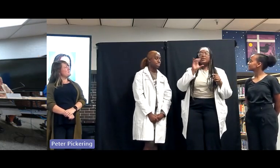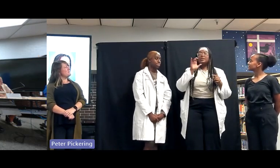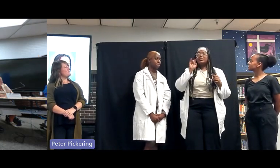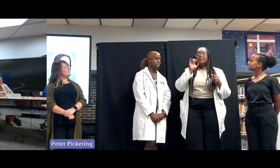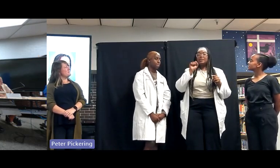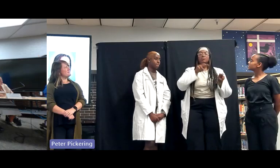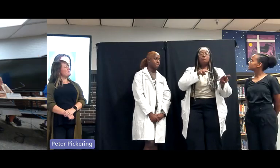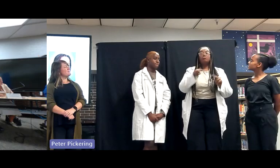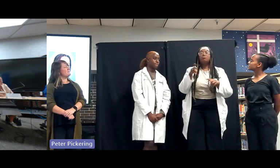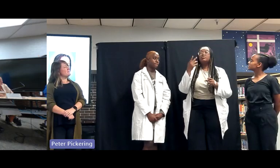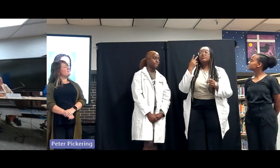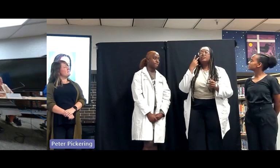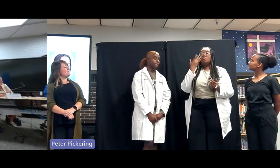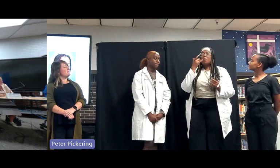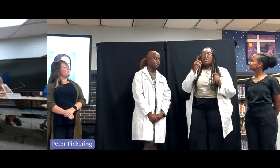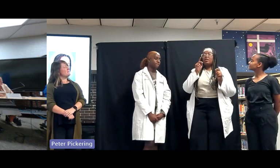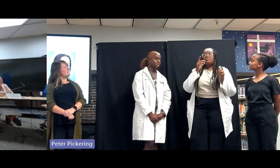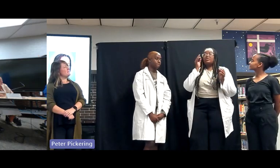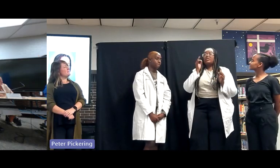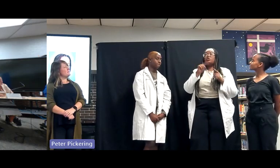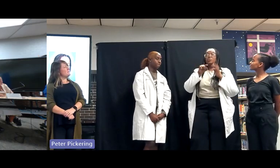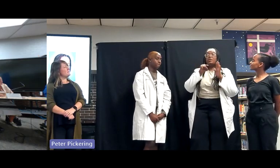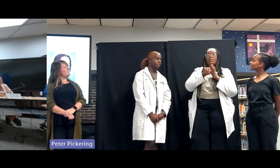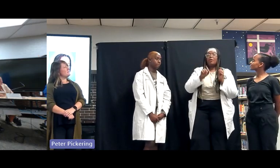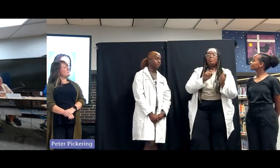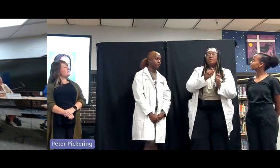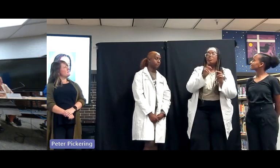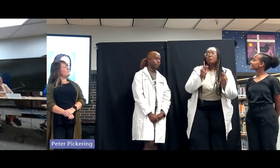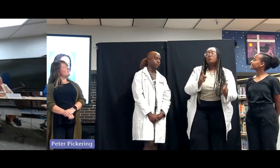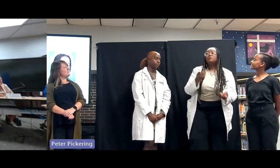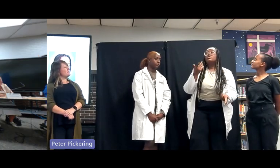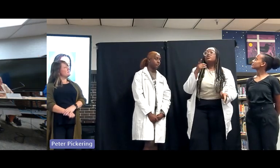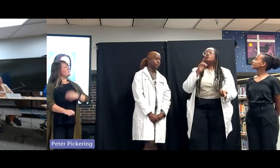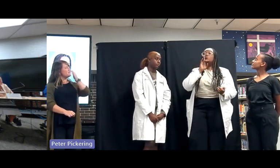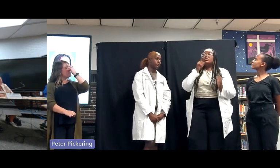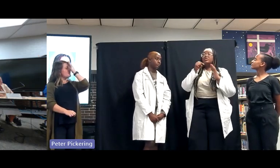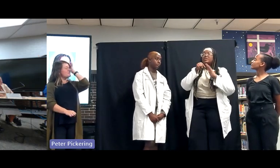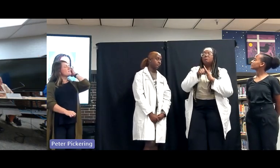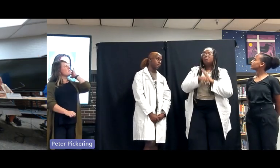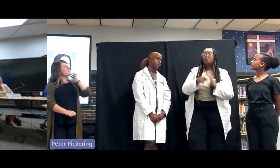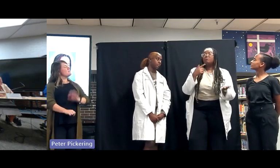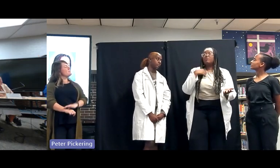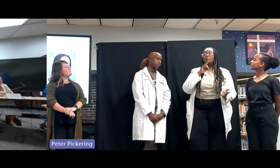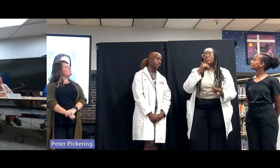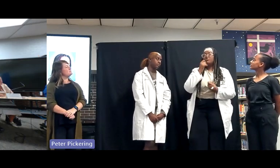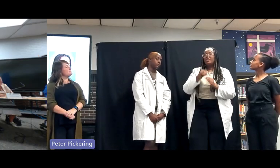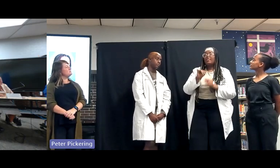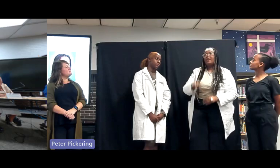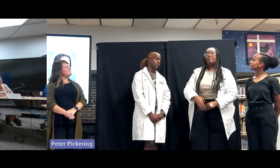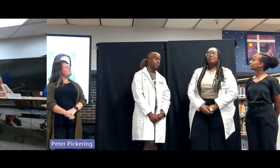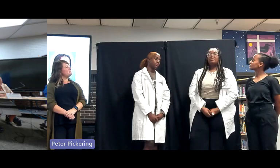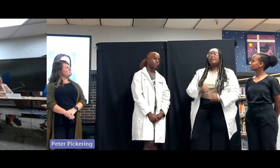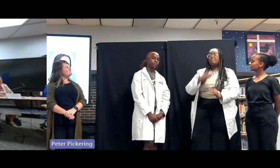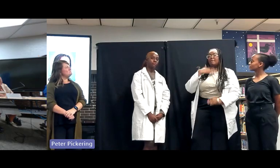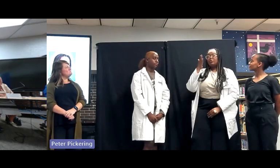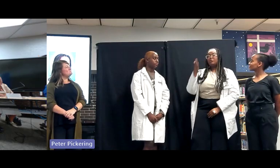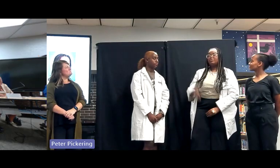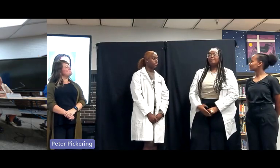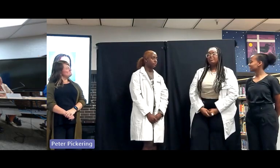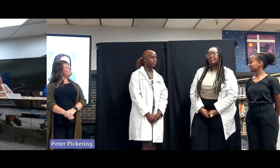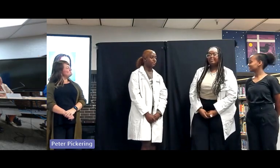think, go to crime scenes, make observations, you know, try to figure out the motive behind someone's